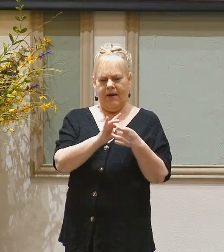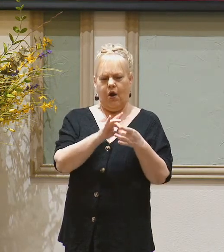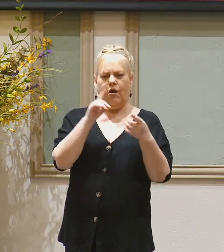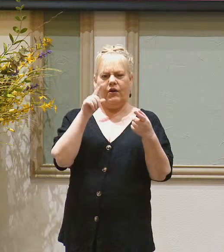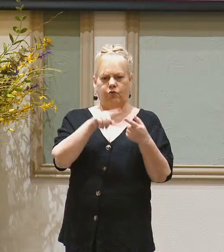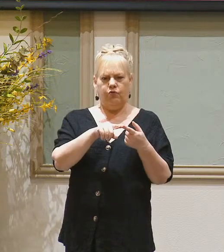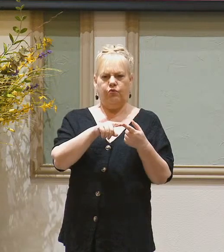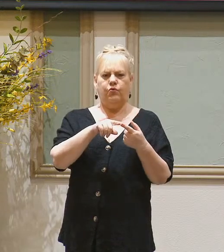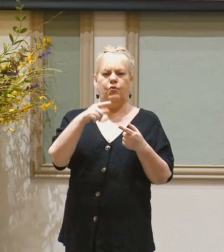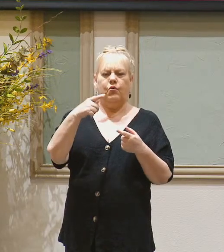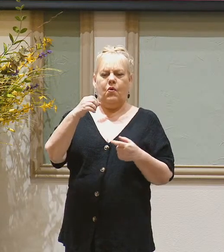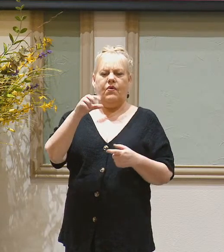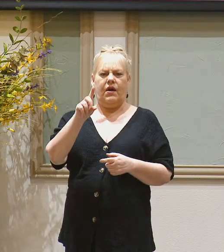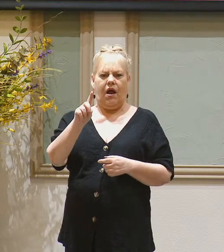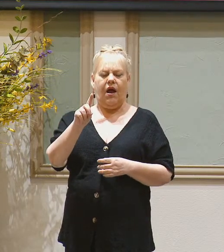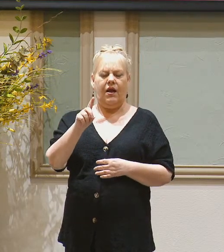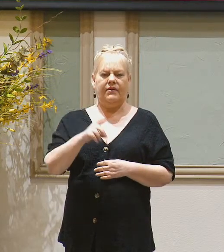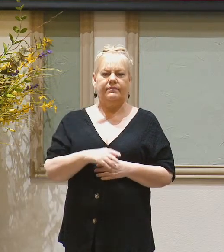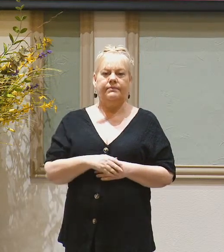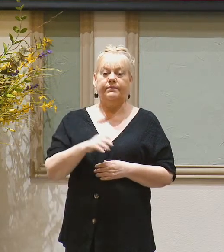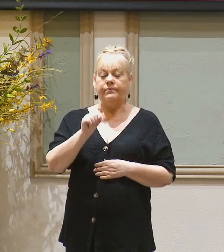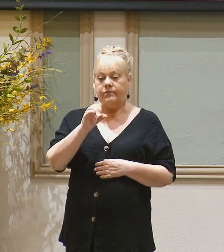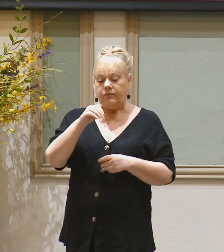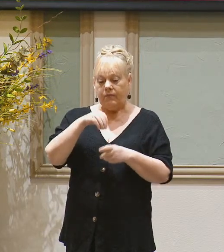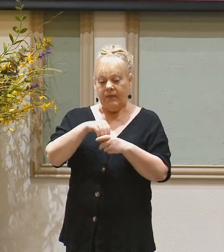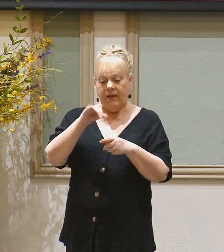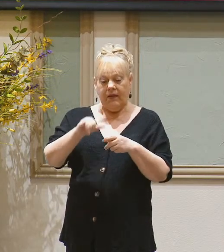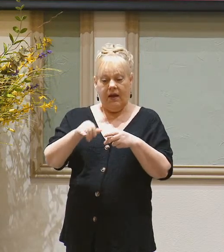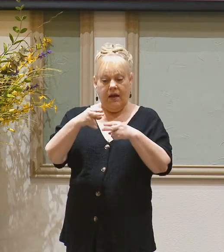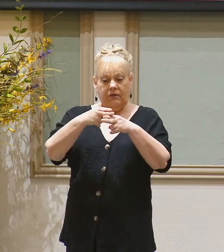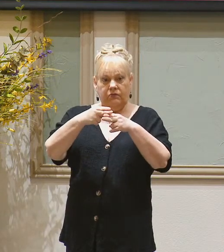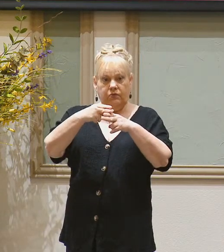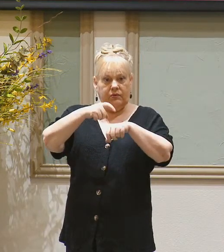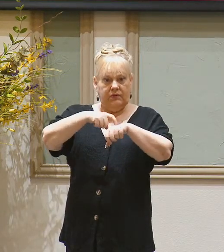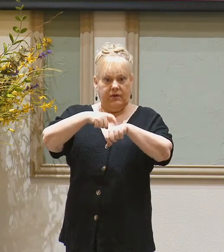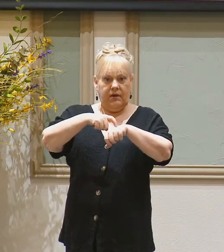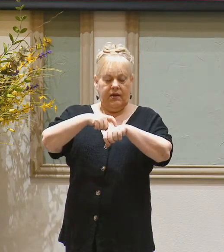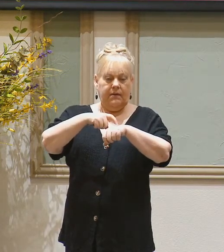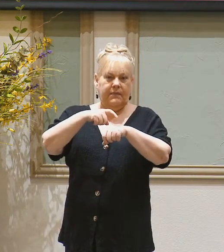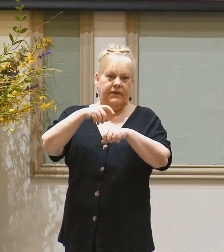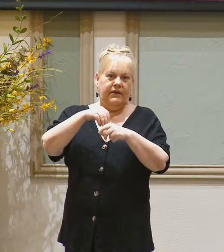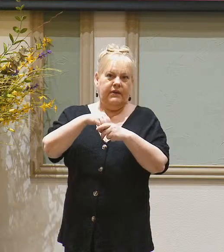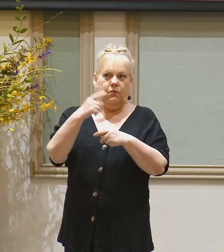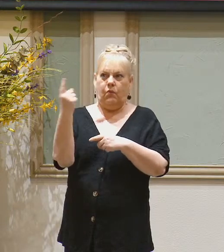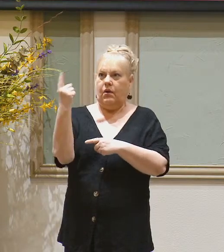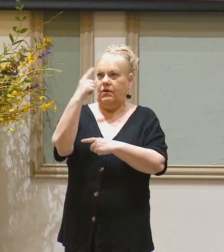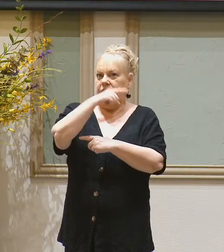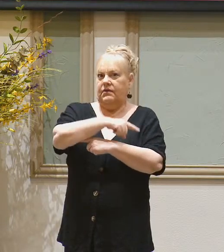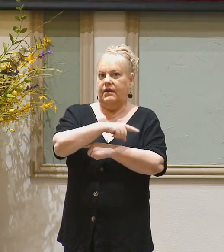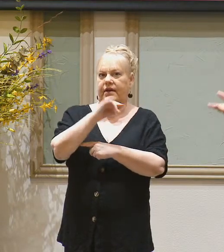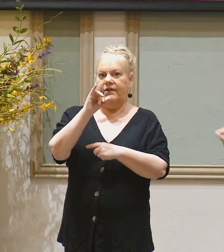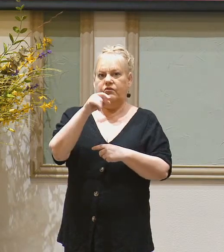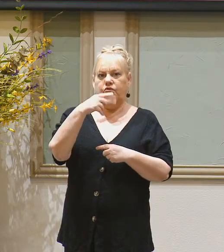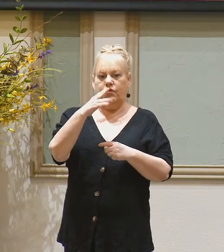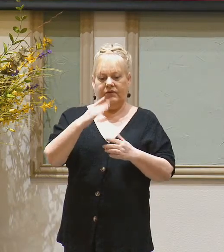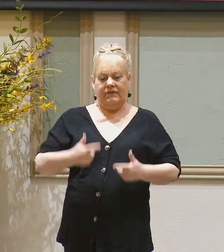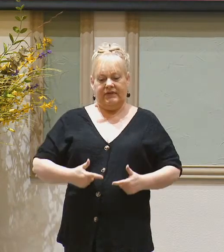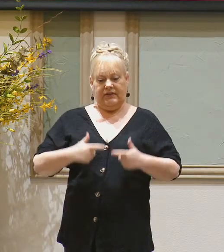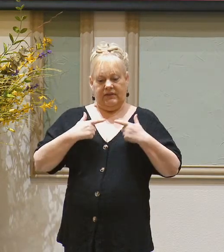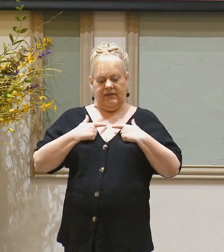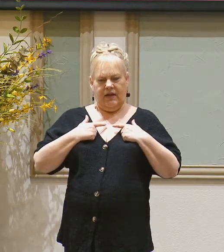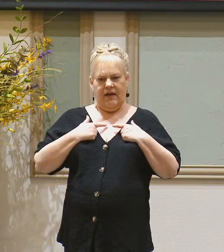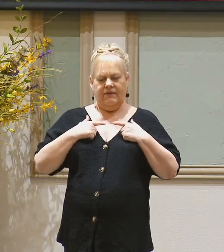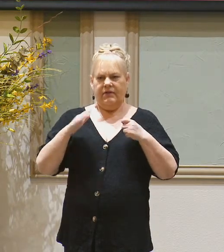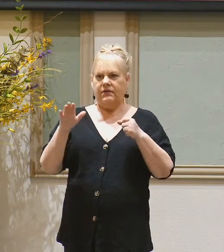to the God. And so within this short amount of time, really within just a day, Joseph's life